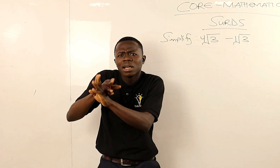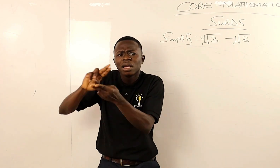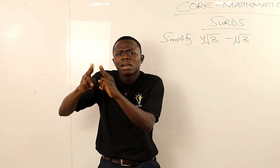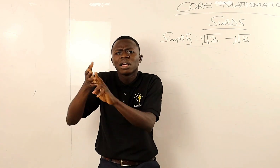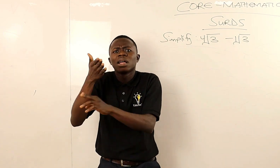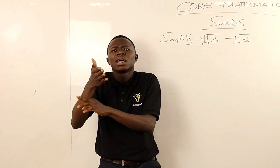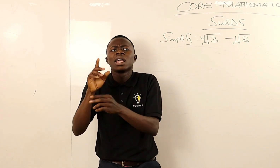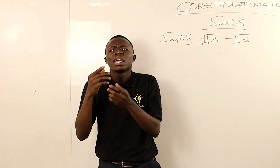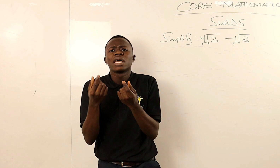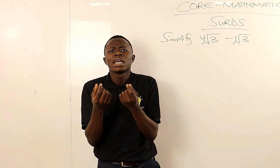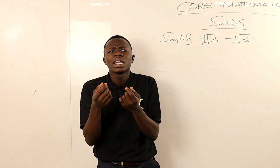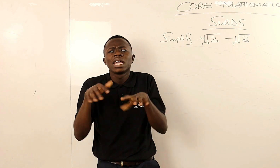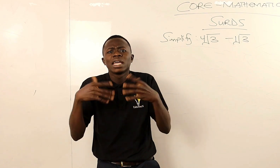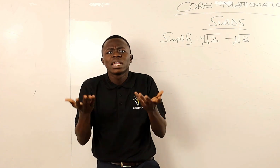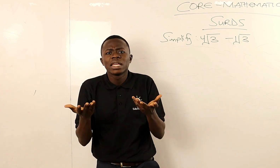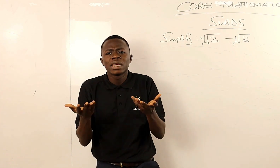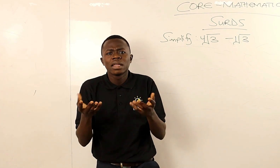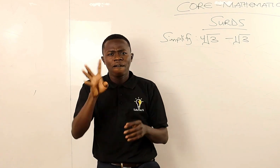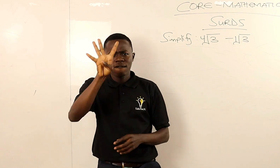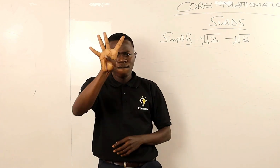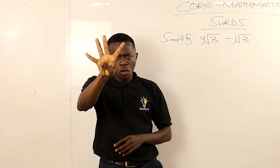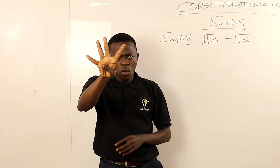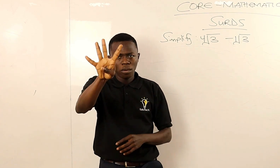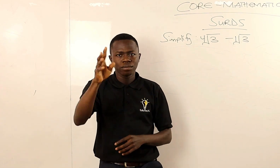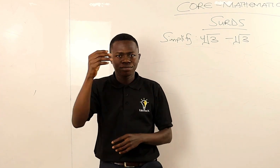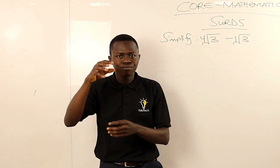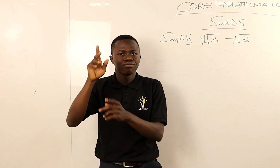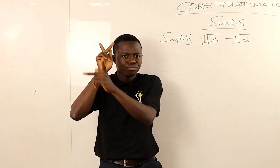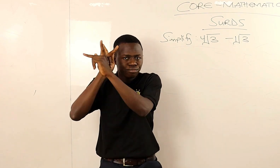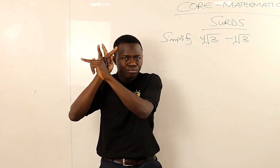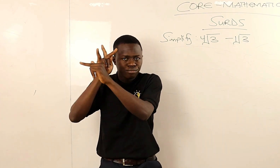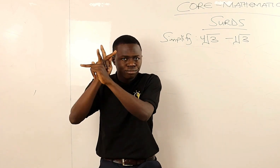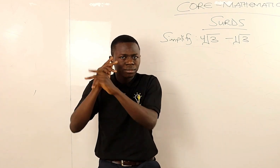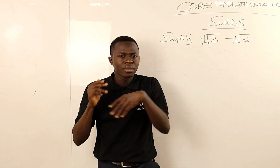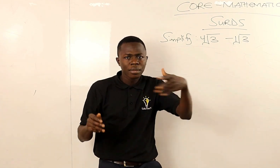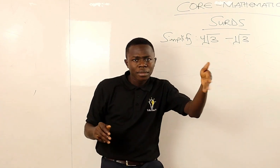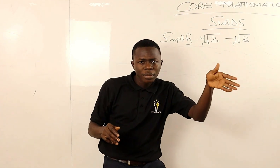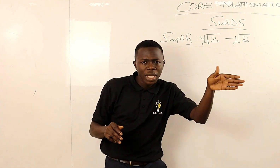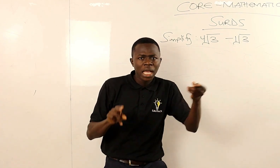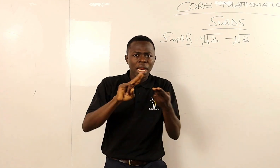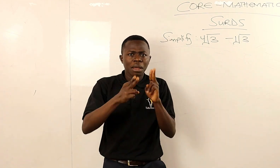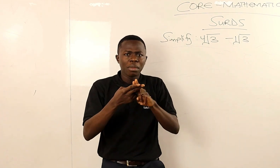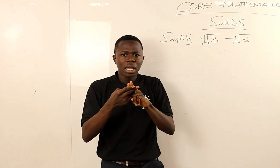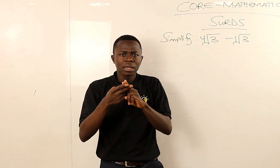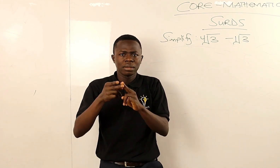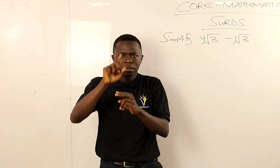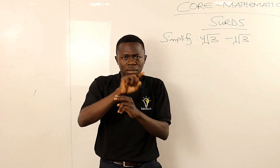So in this particular question, the number in front in the first term is 4, right? Okay, then the